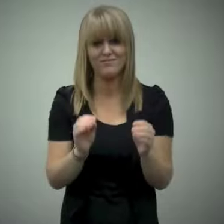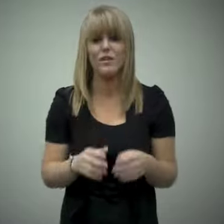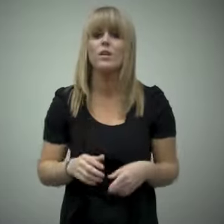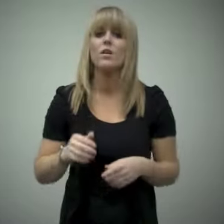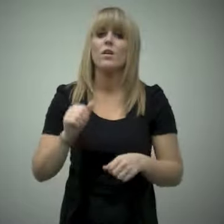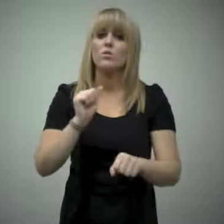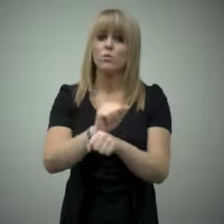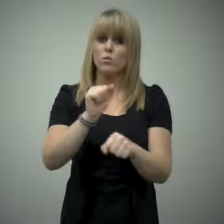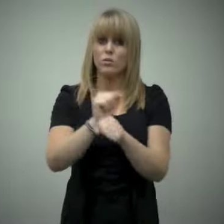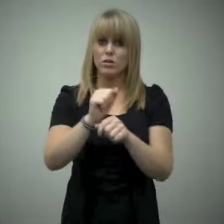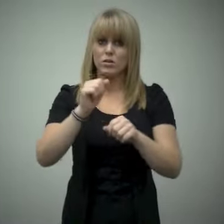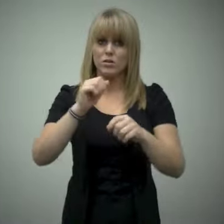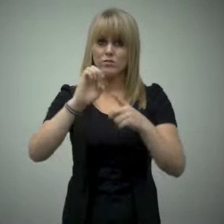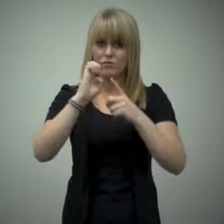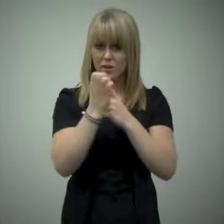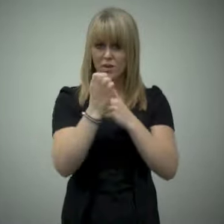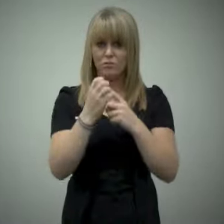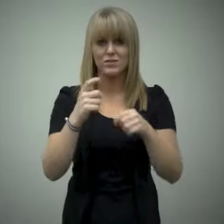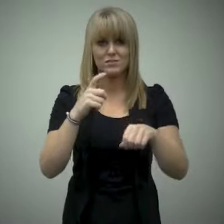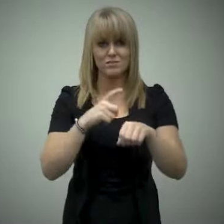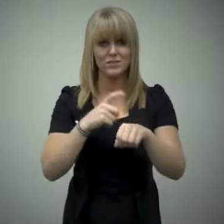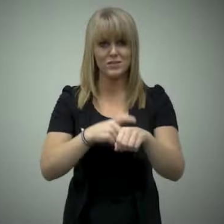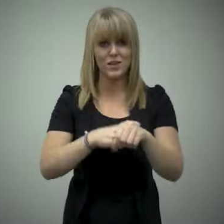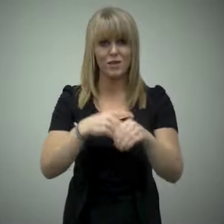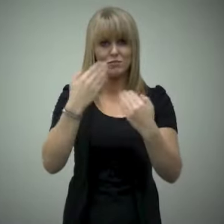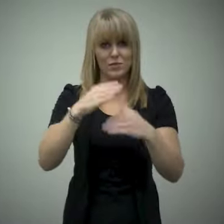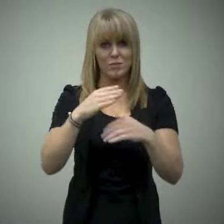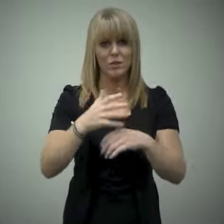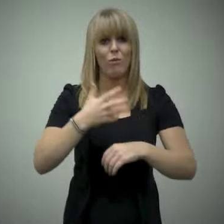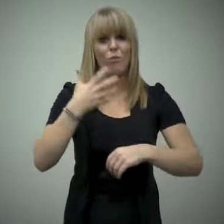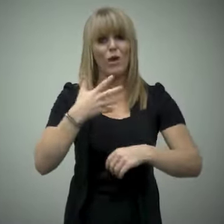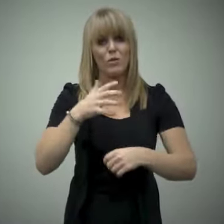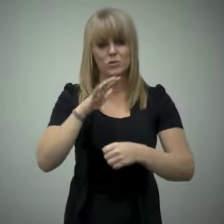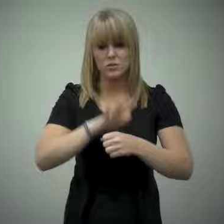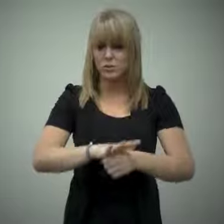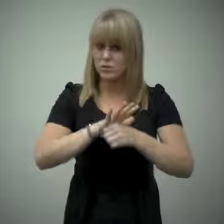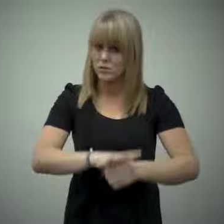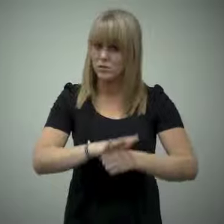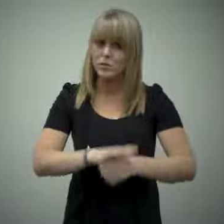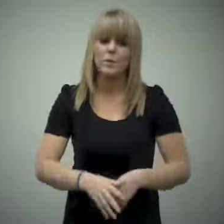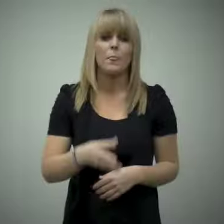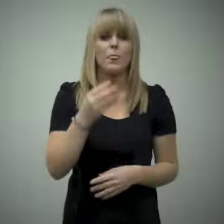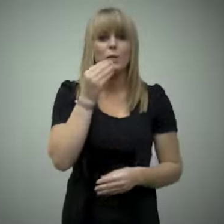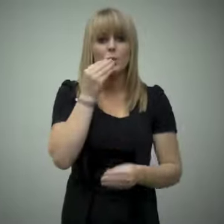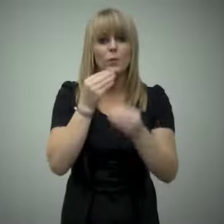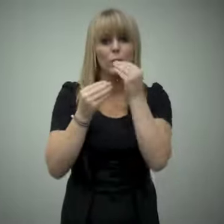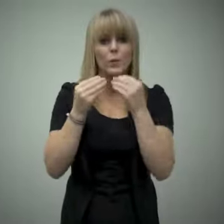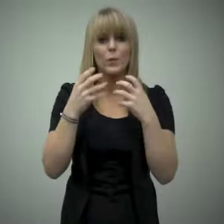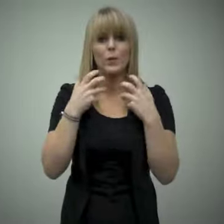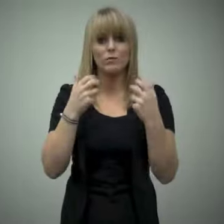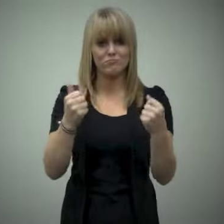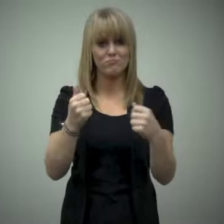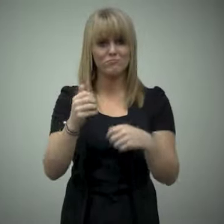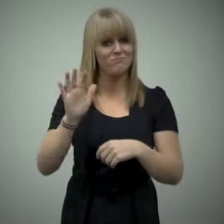breaks. High pressure, deadline environment. Poor nutrition and/or excessive